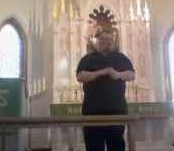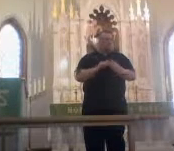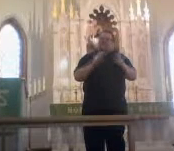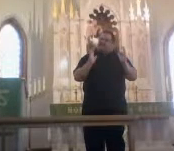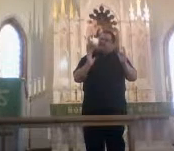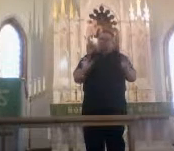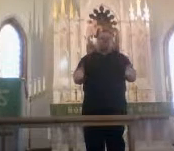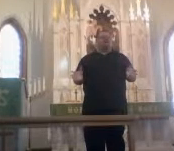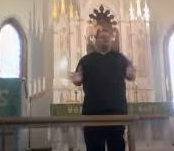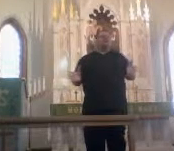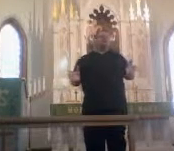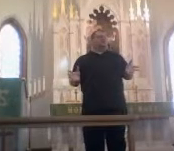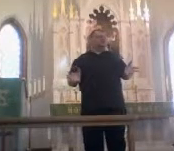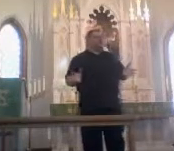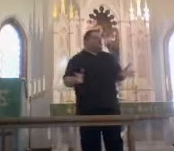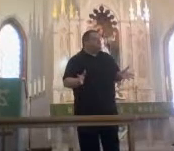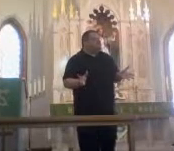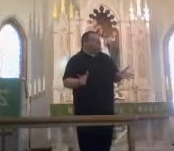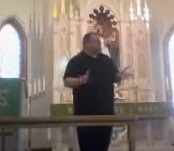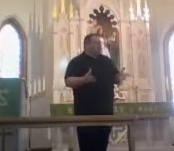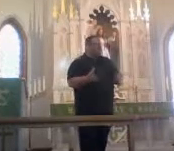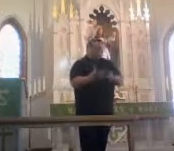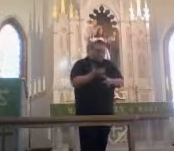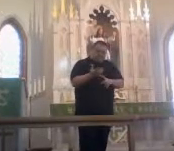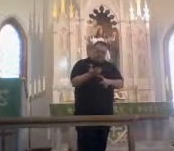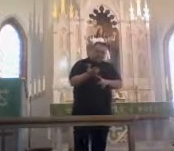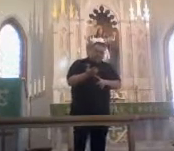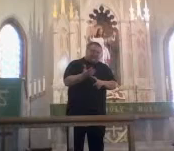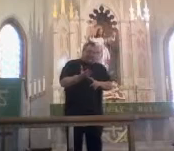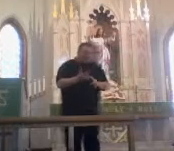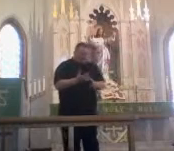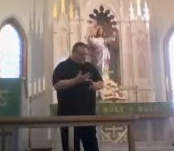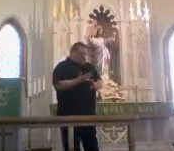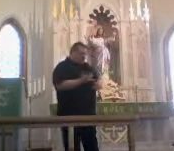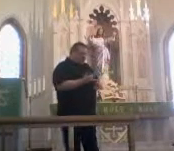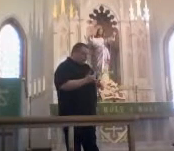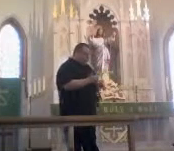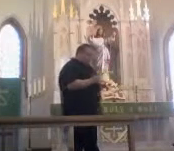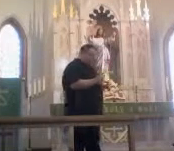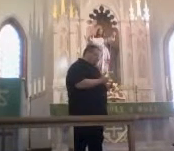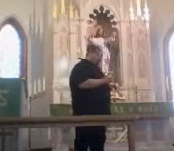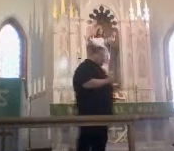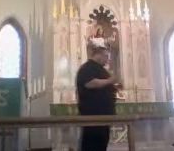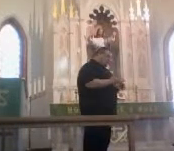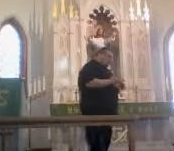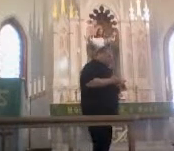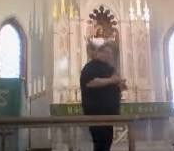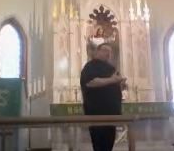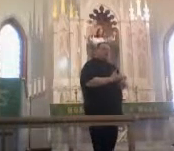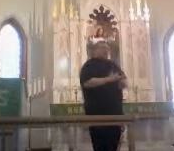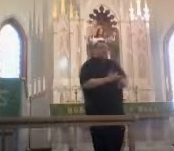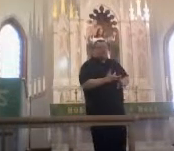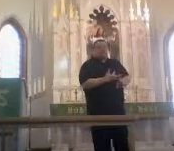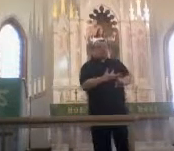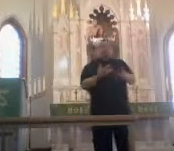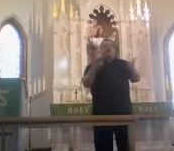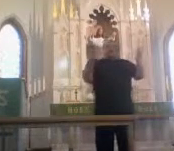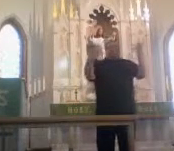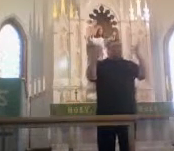Because it seems like it's pretty good. He's proved that God is God. He's wiped out false religion in Israel. As a result of all this,